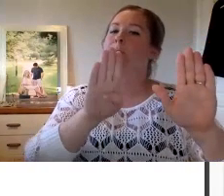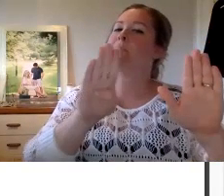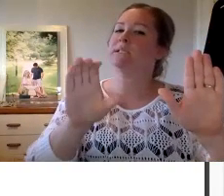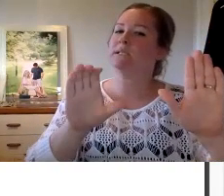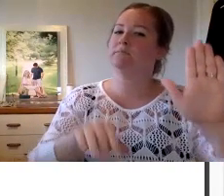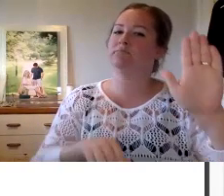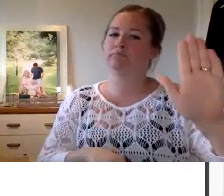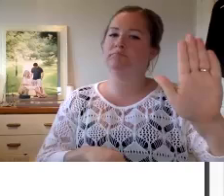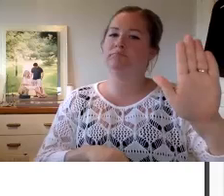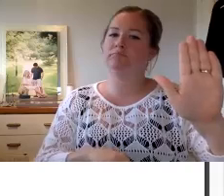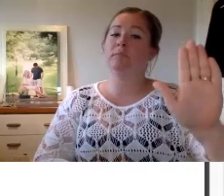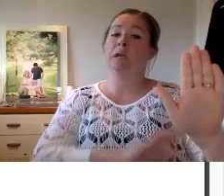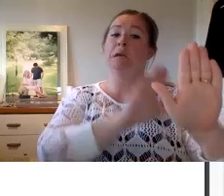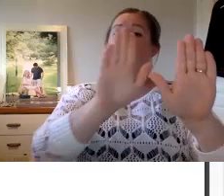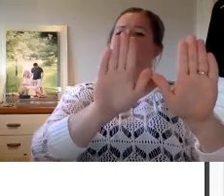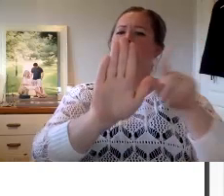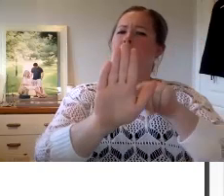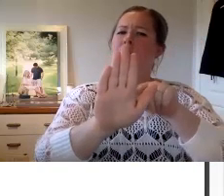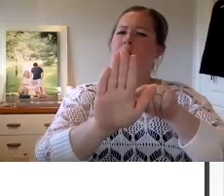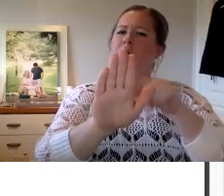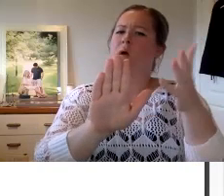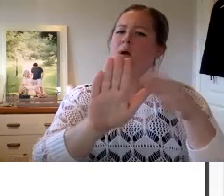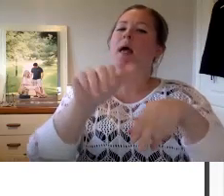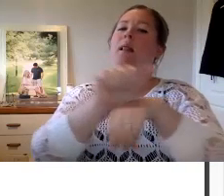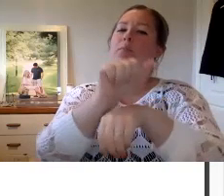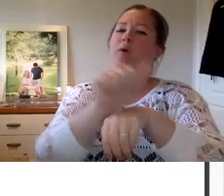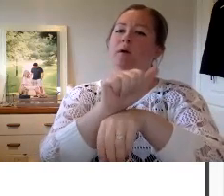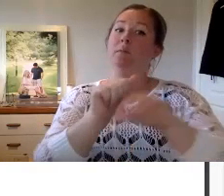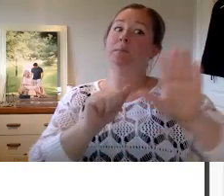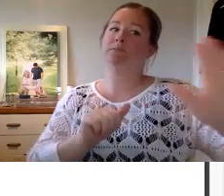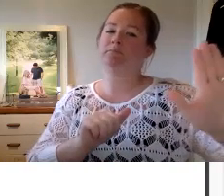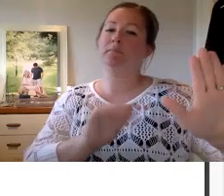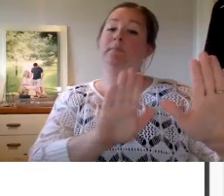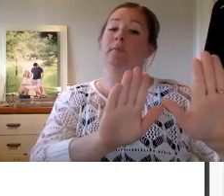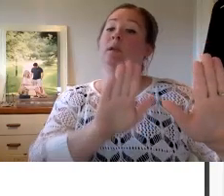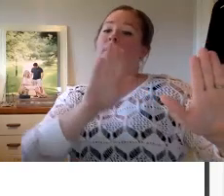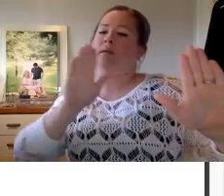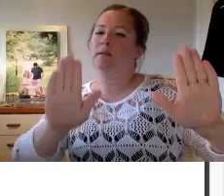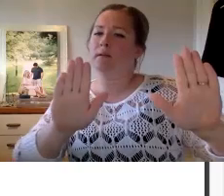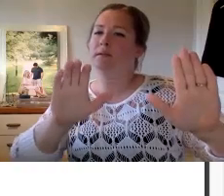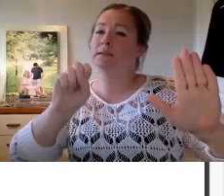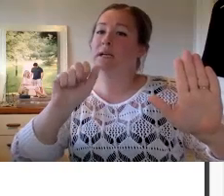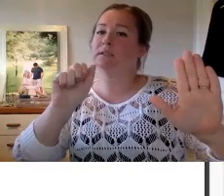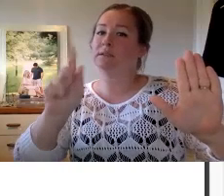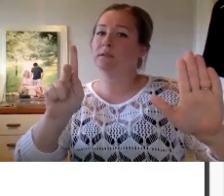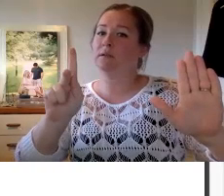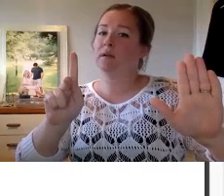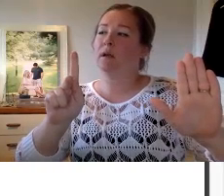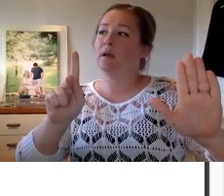out, oh, BC, and the next province, what, Alberta, and next